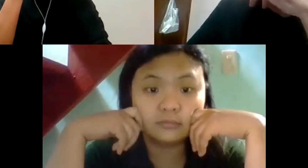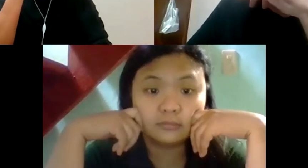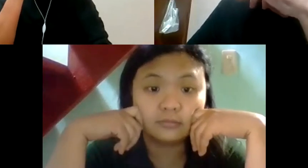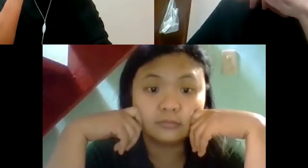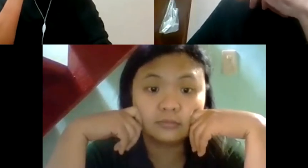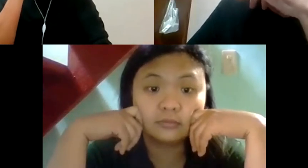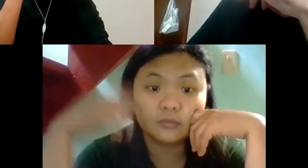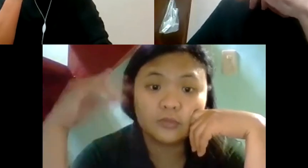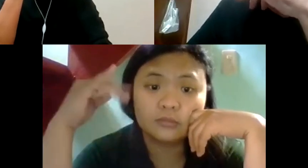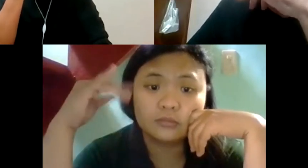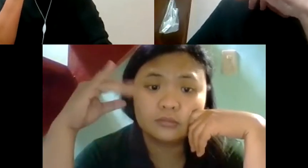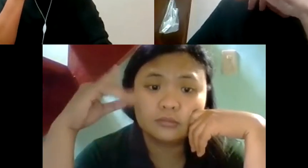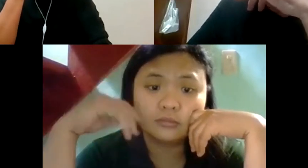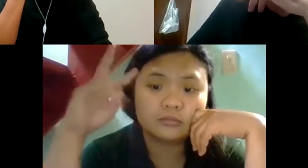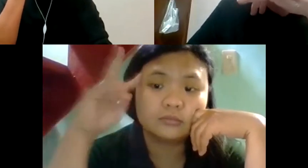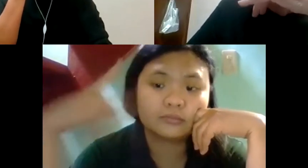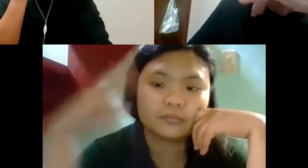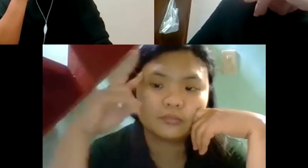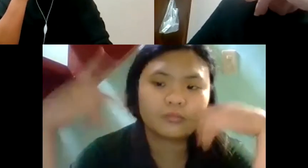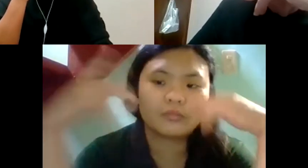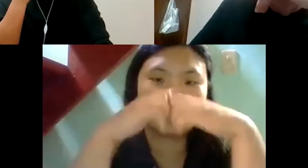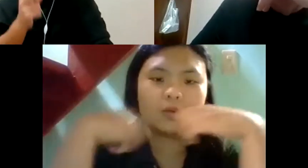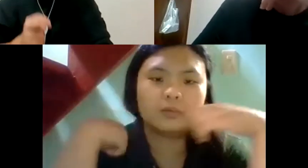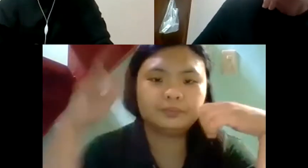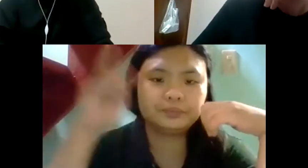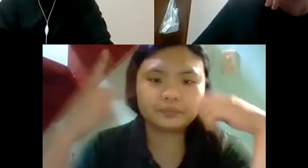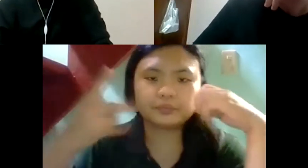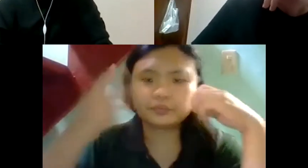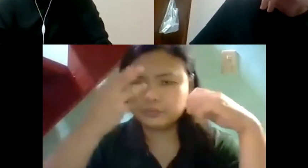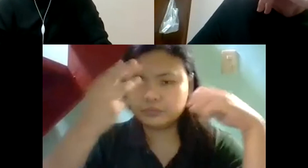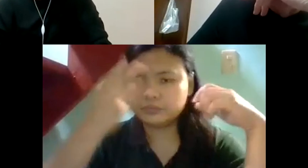You're just figuring out who's in what group.